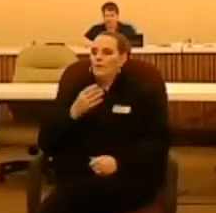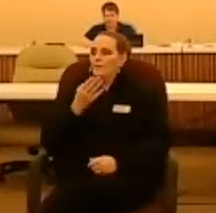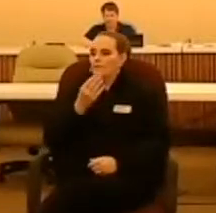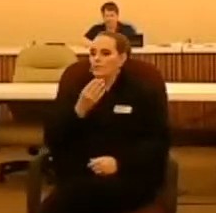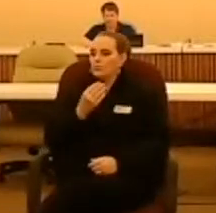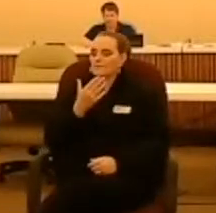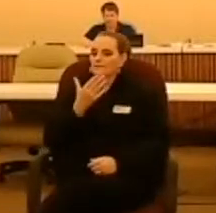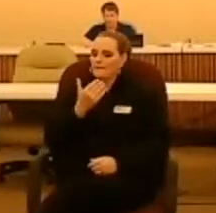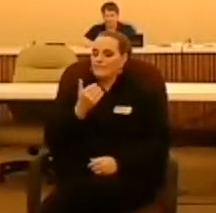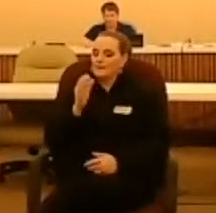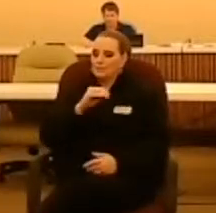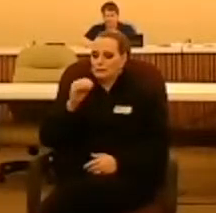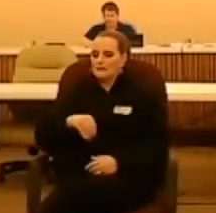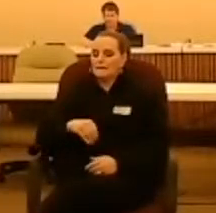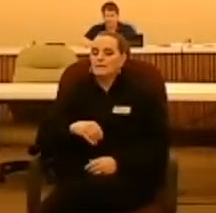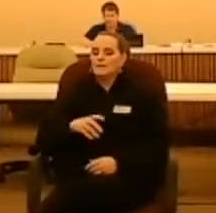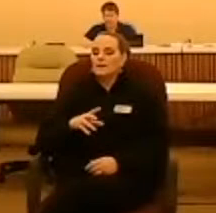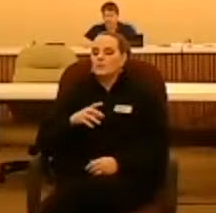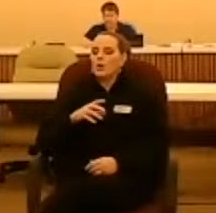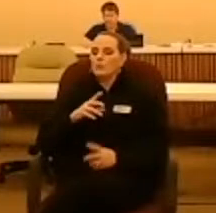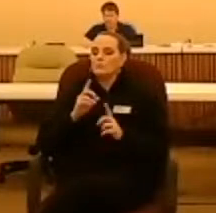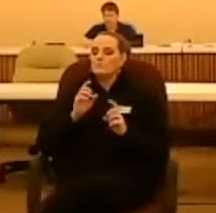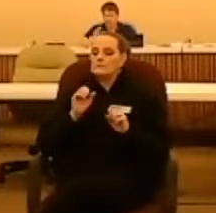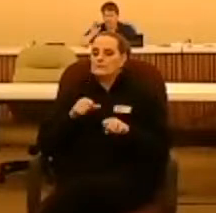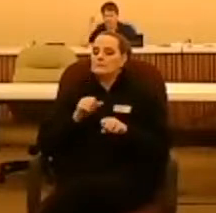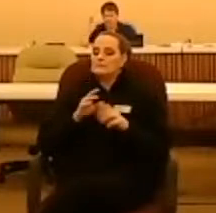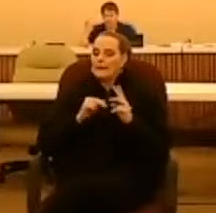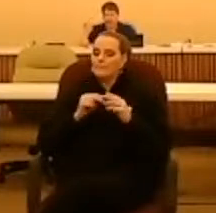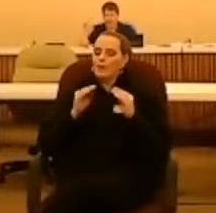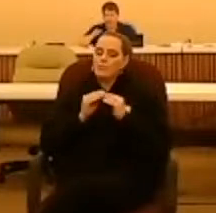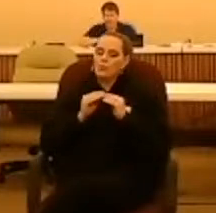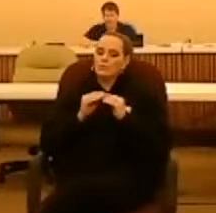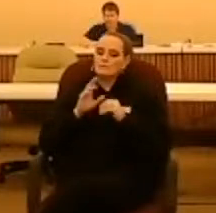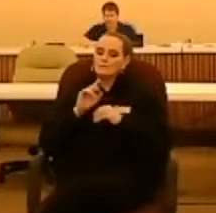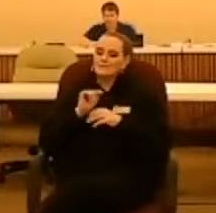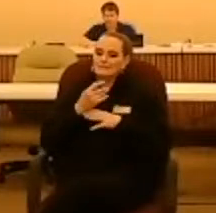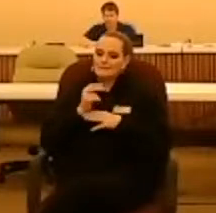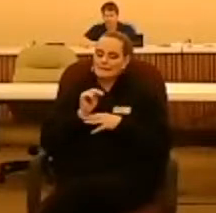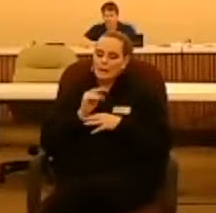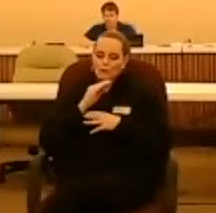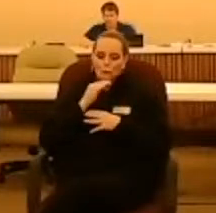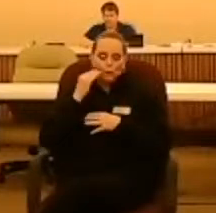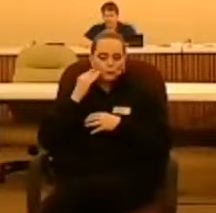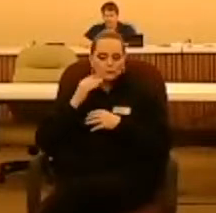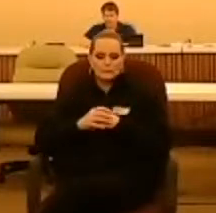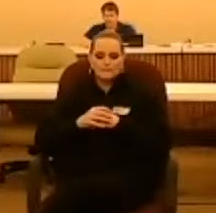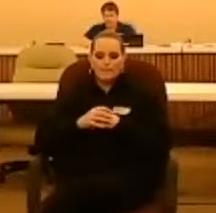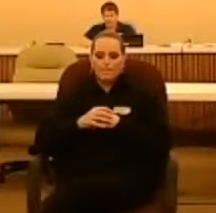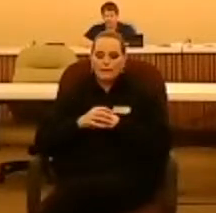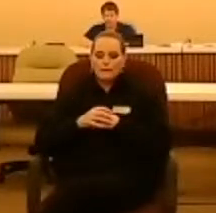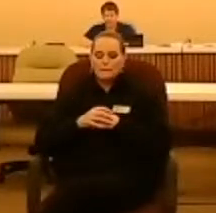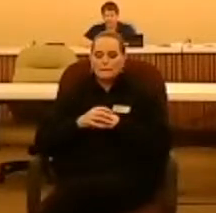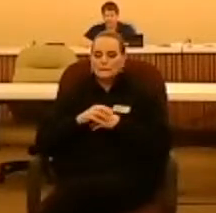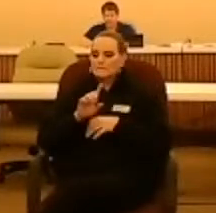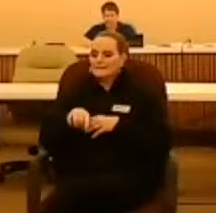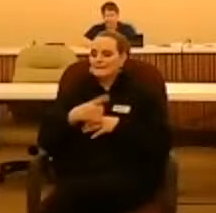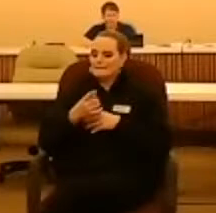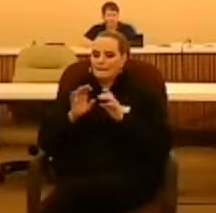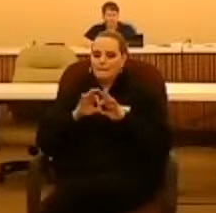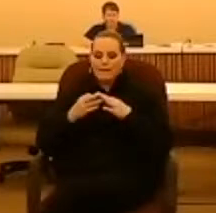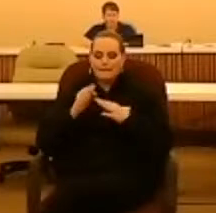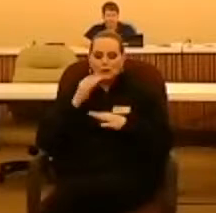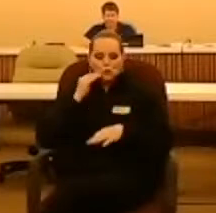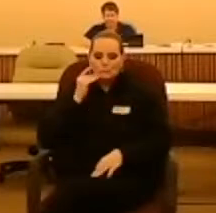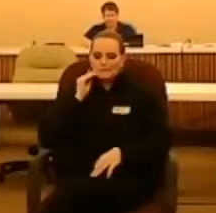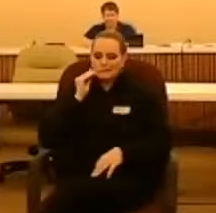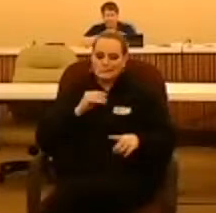or 15%. So there's room for additional townhomes. They have plenty of room for townhomes. Single family homes, there was